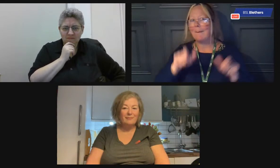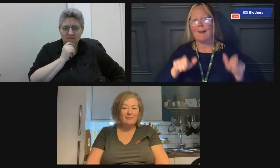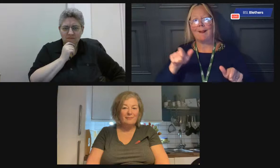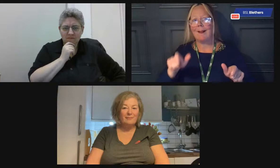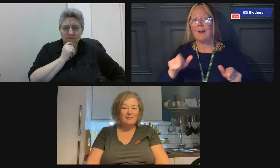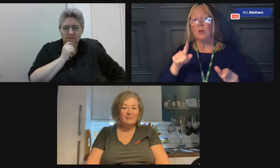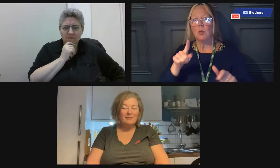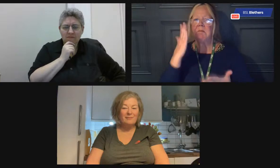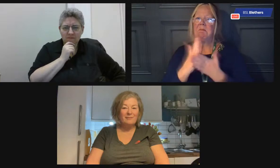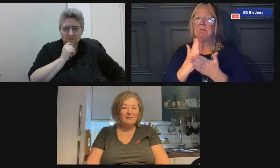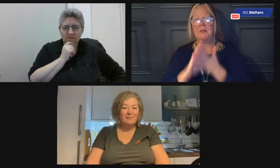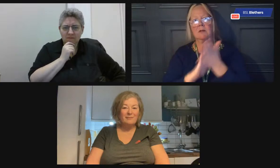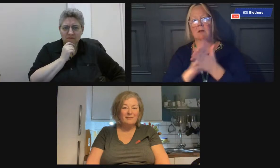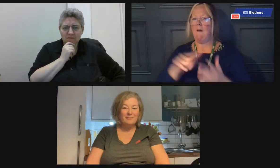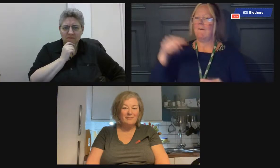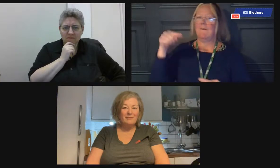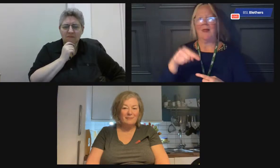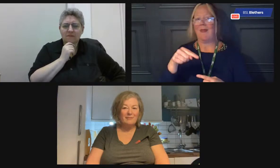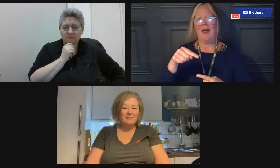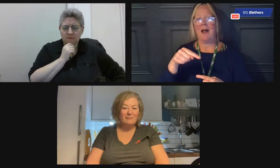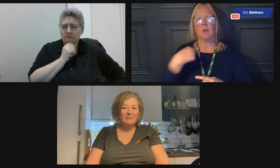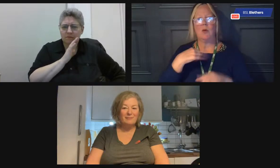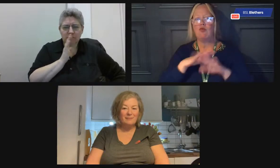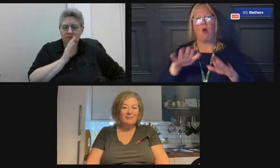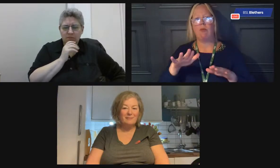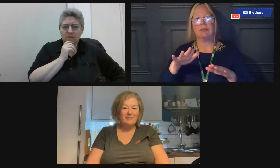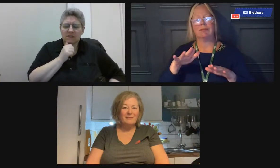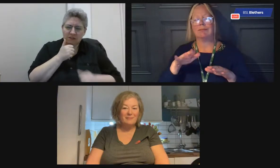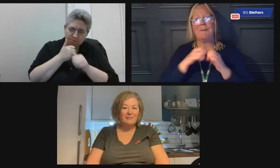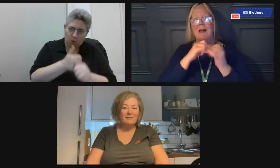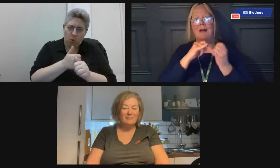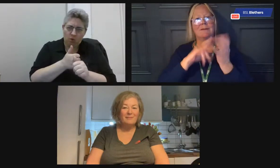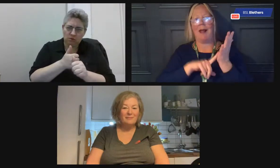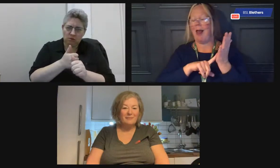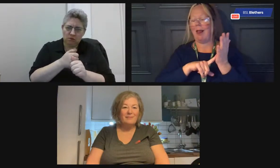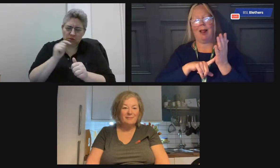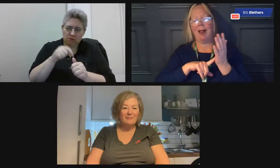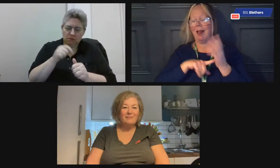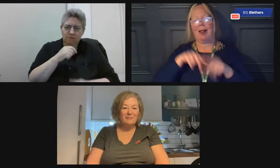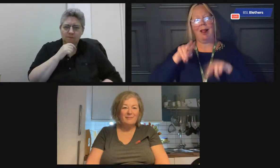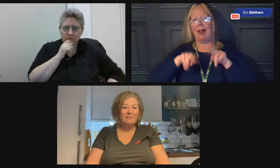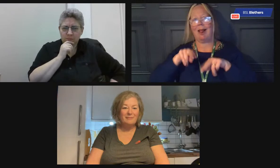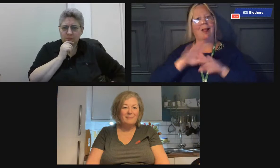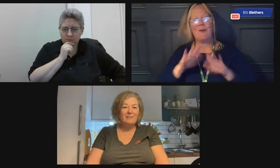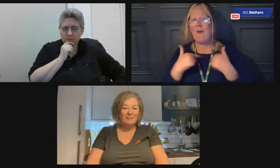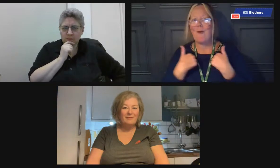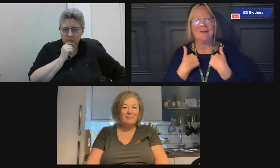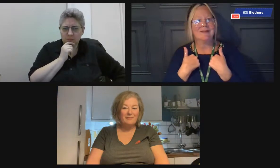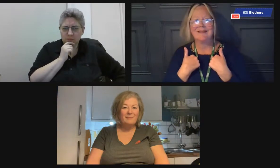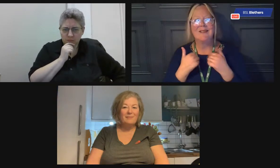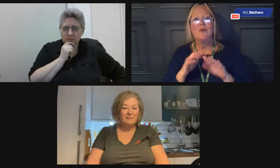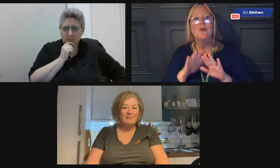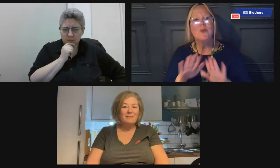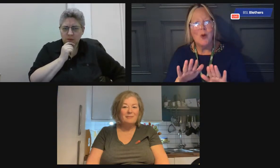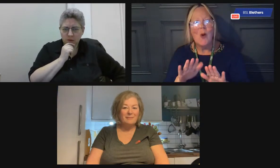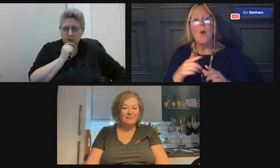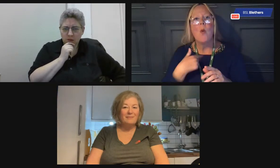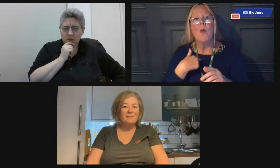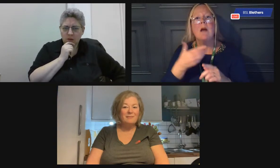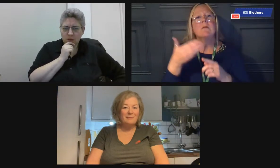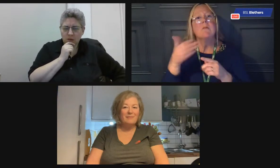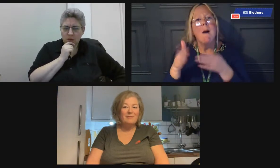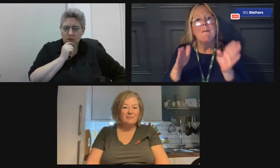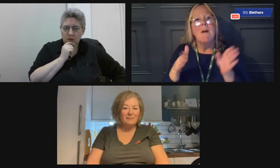but and we also, we're not the sign language police. We're not BSL